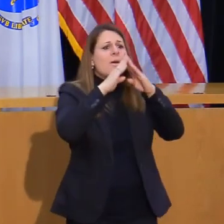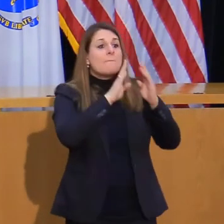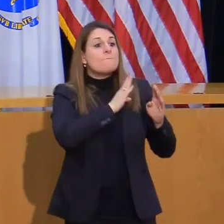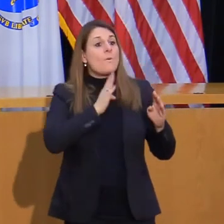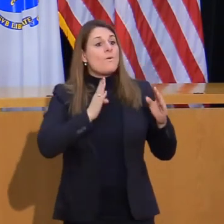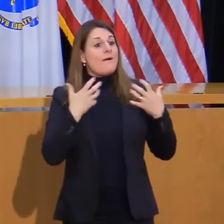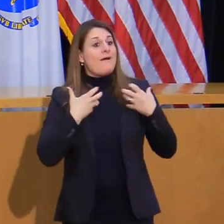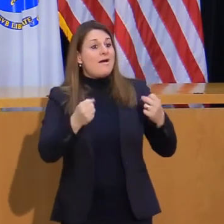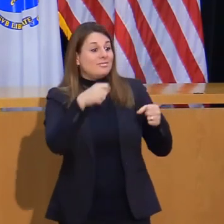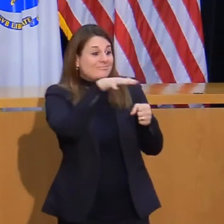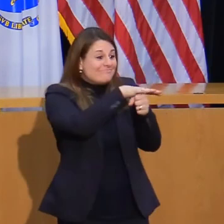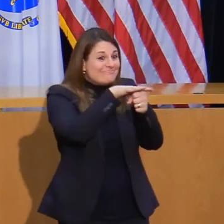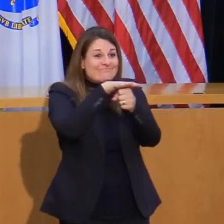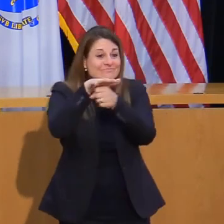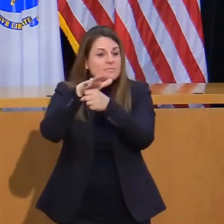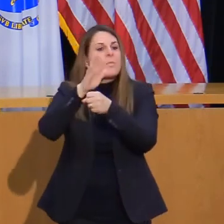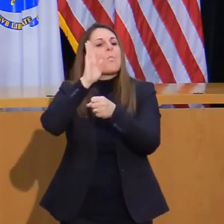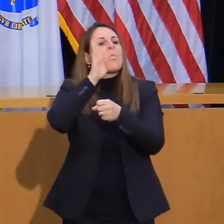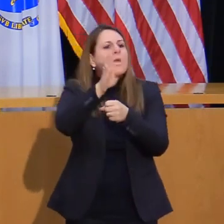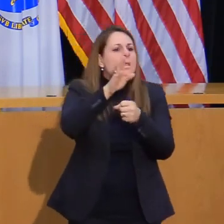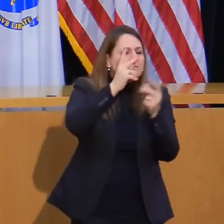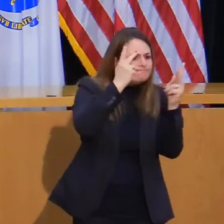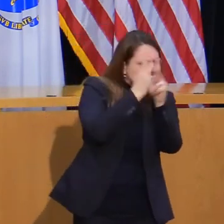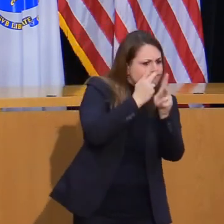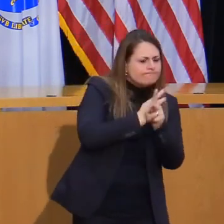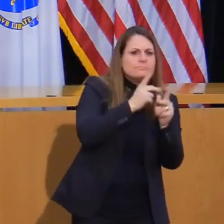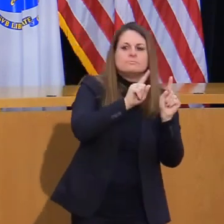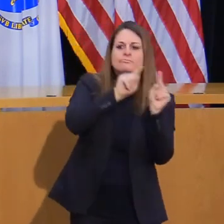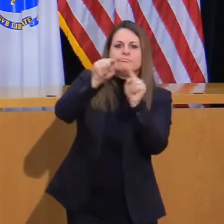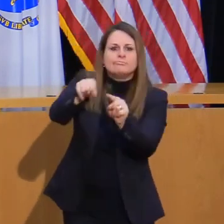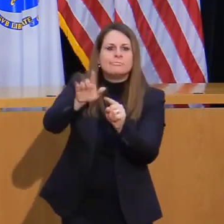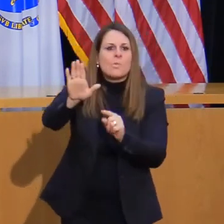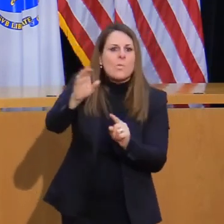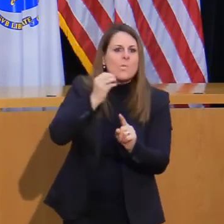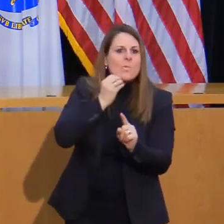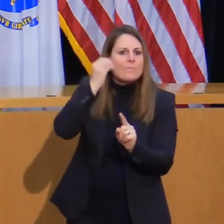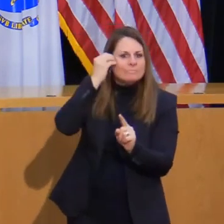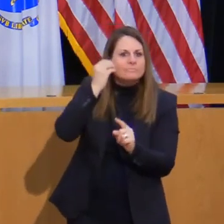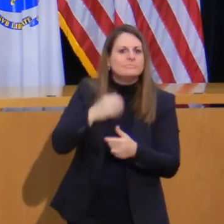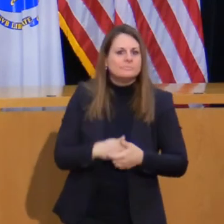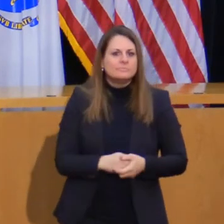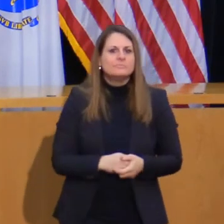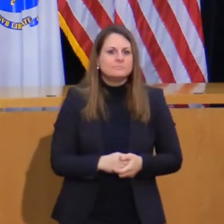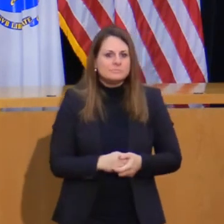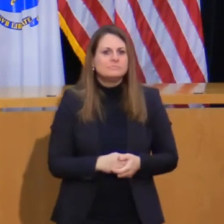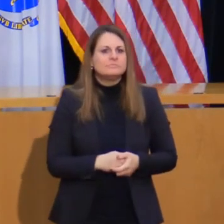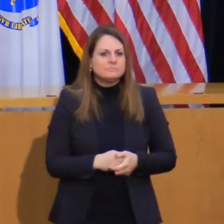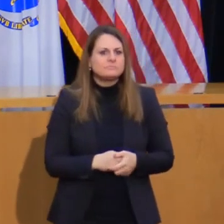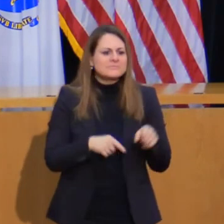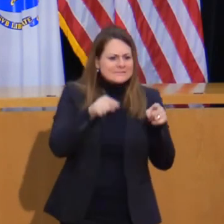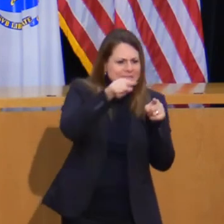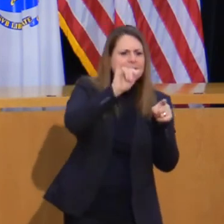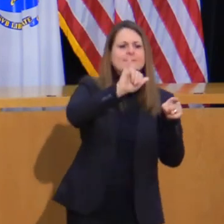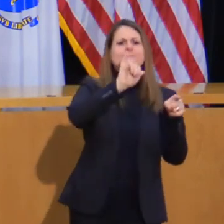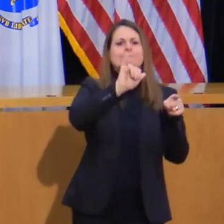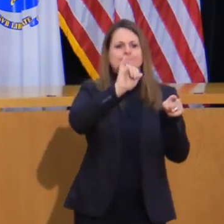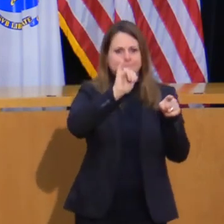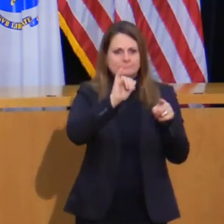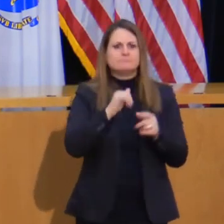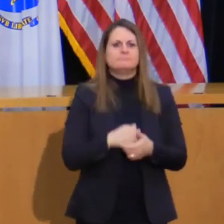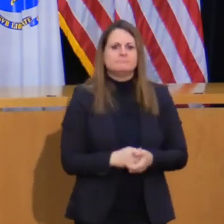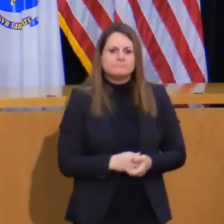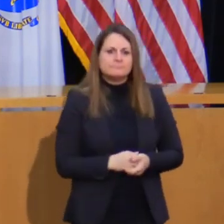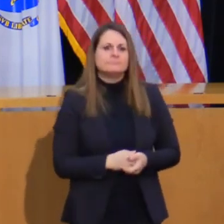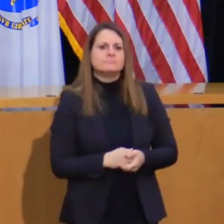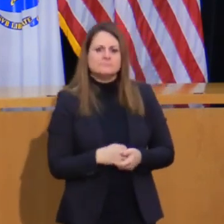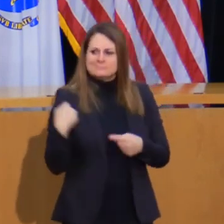uniquely well-equipped to support homebound vaccination. We announced back in February that we're eager to work with every local